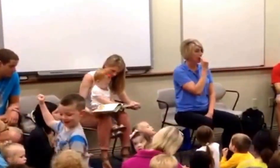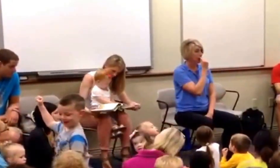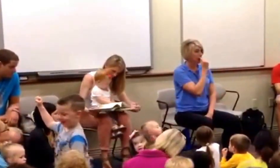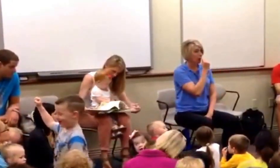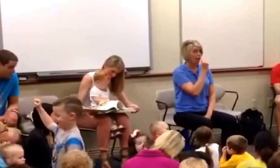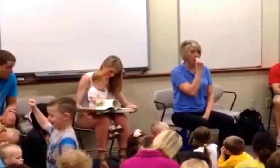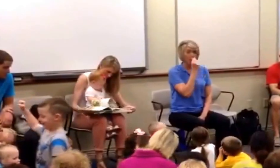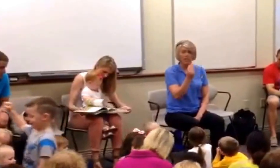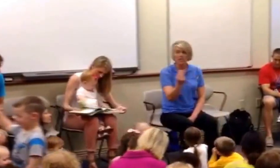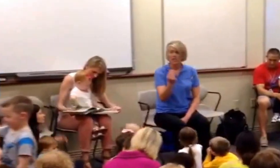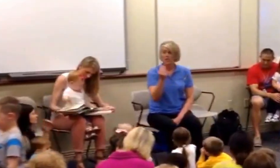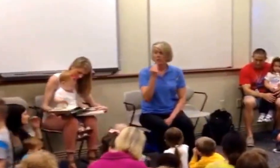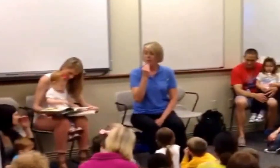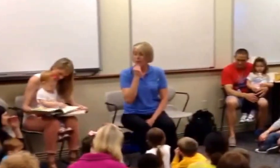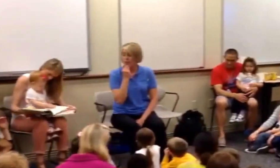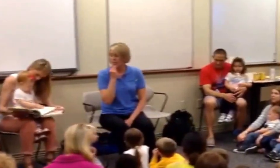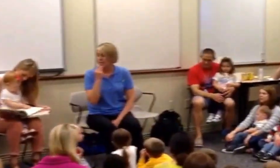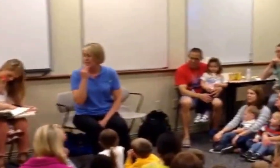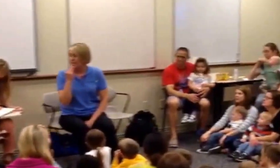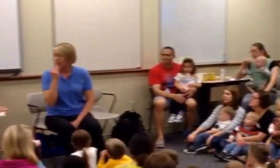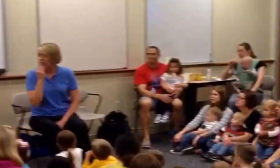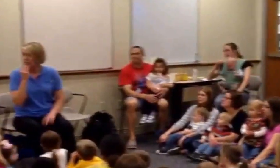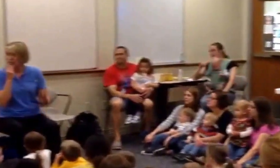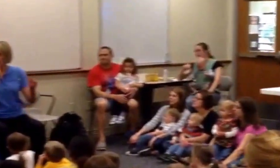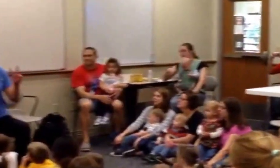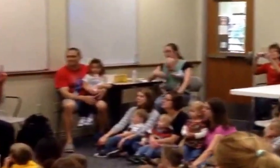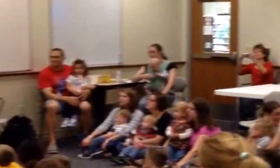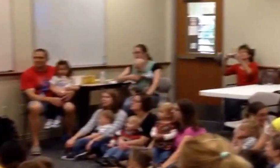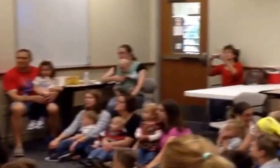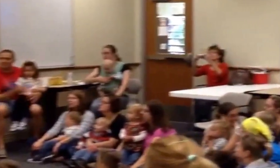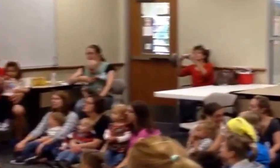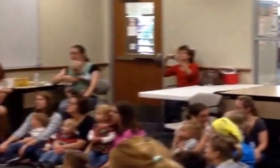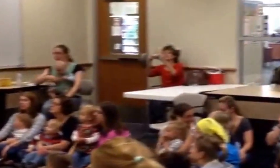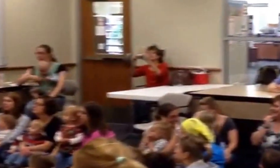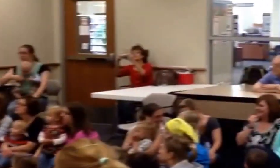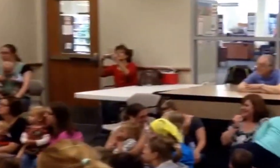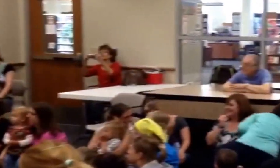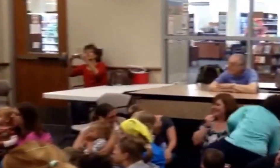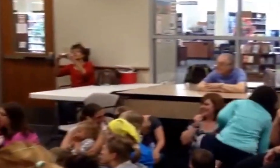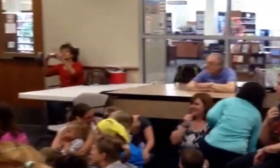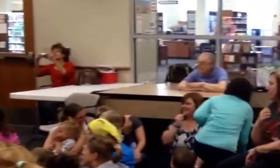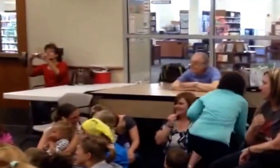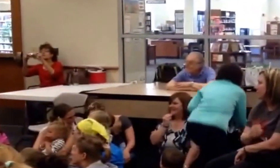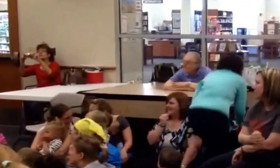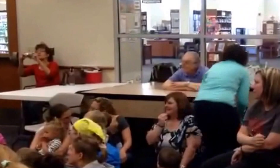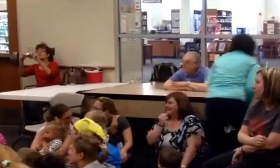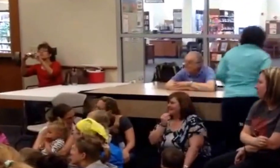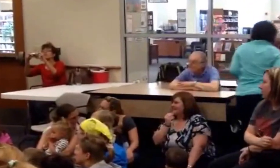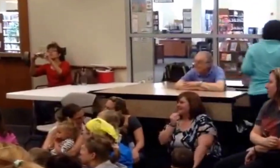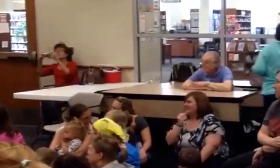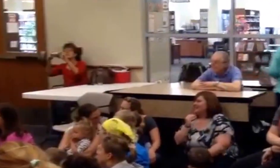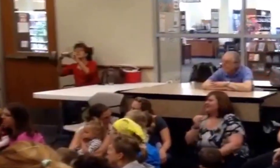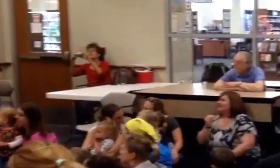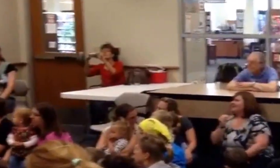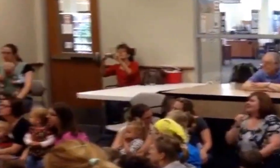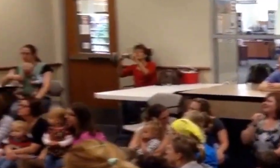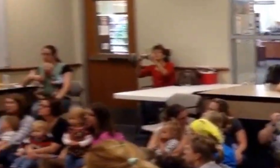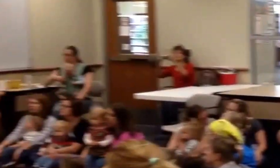but I really am going to sign it down here for two reasons. The first one is that our goal is verbal communication. We're just using